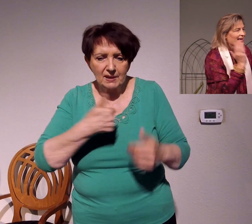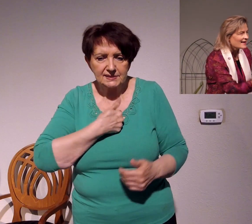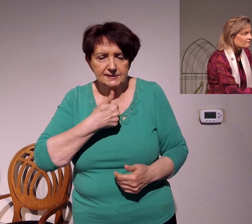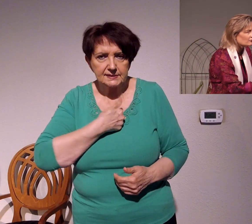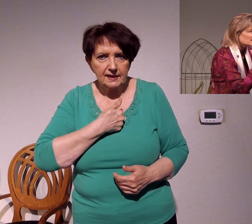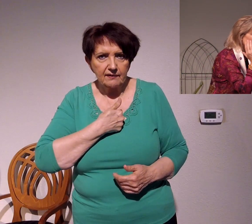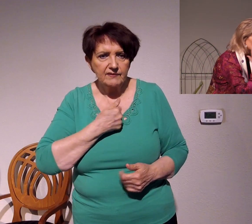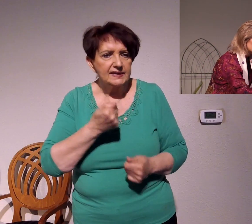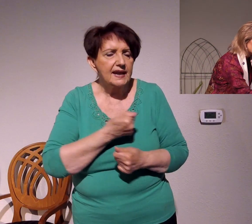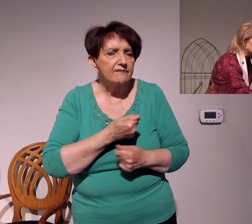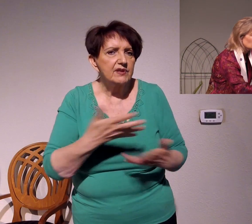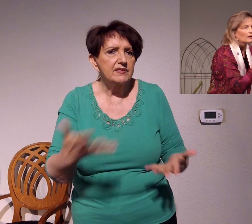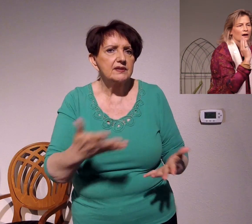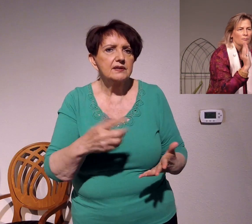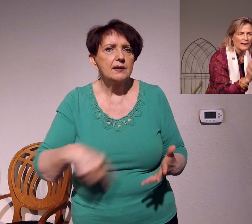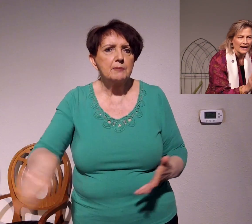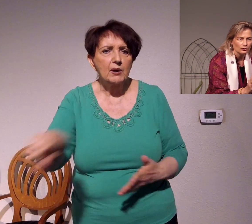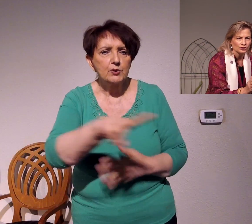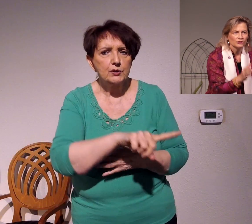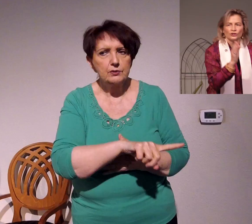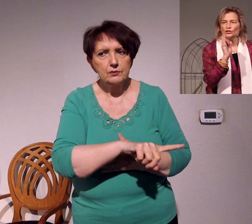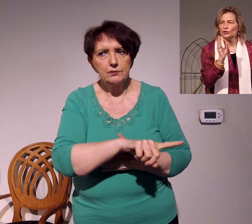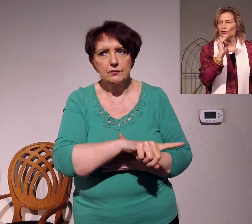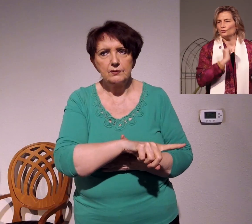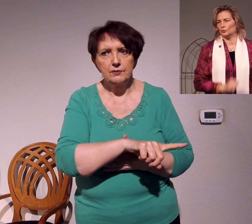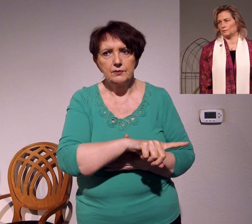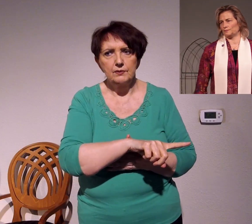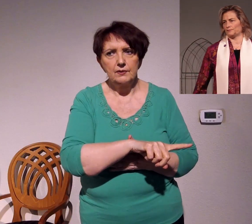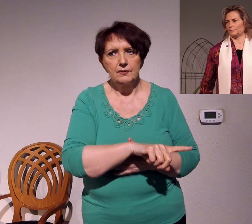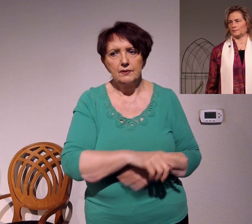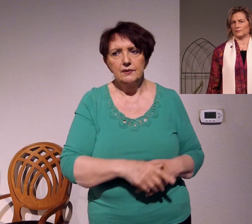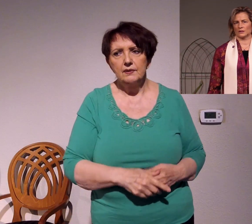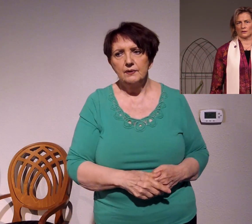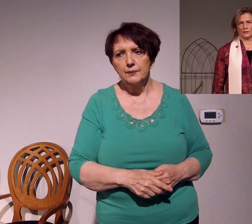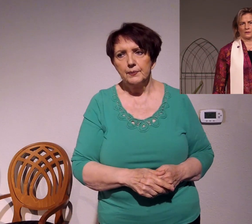includes everything about you.